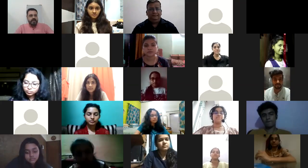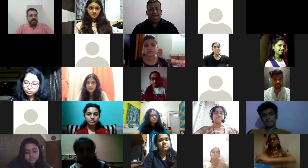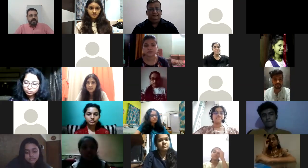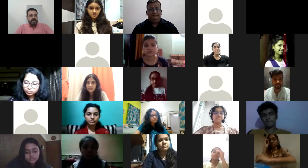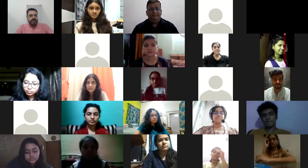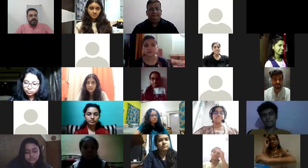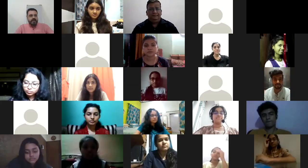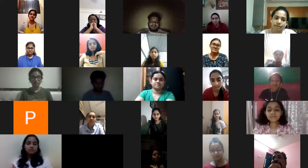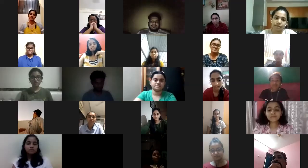more?